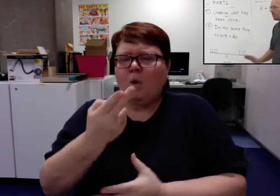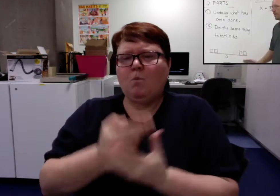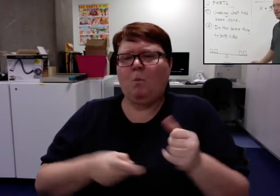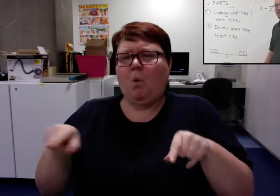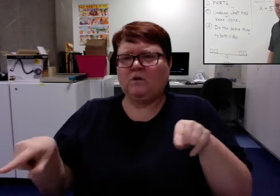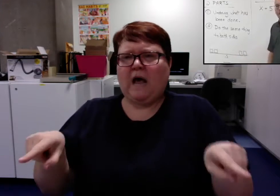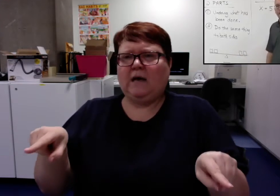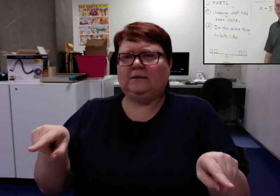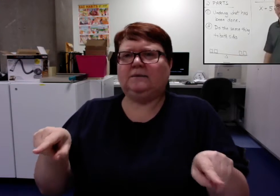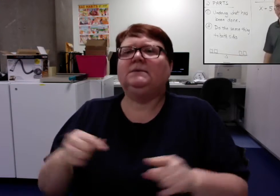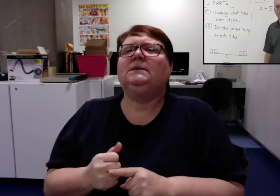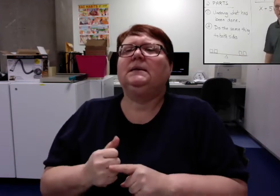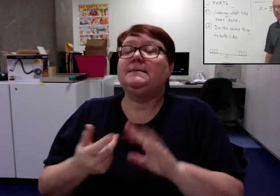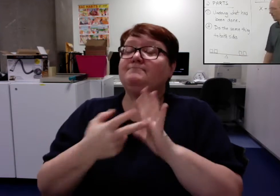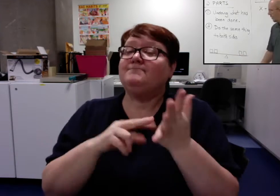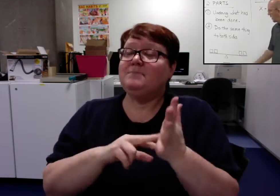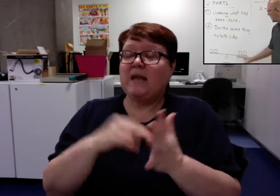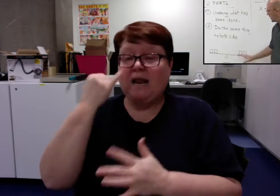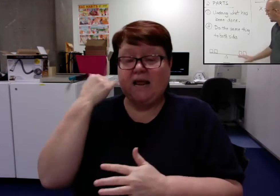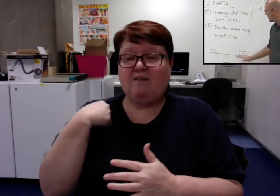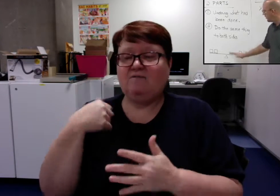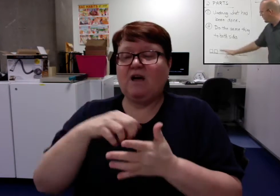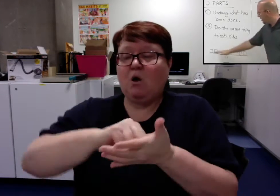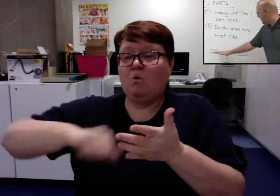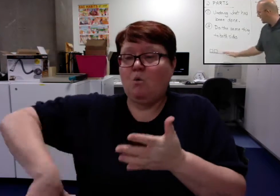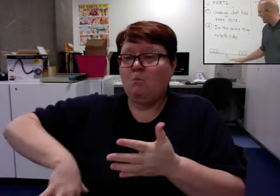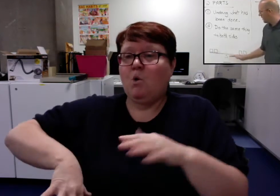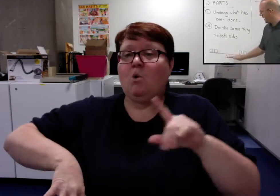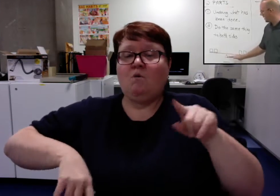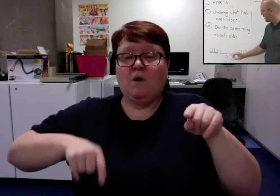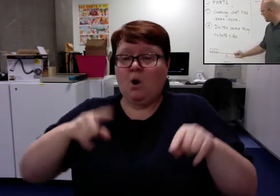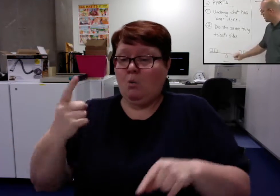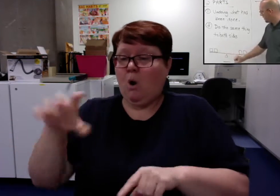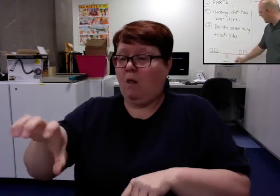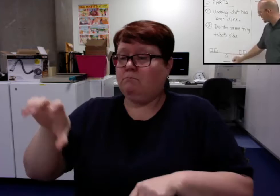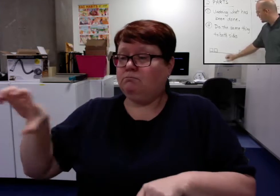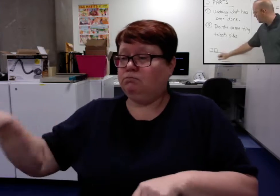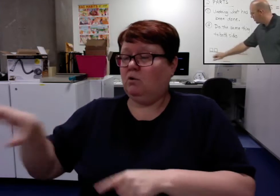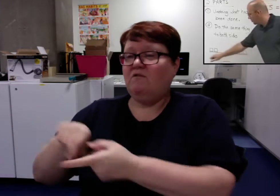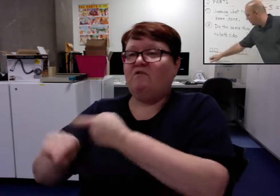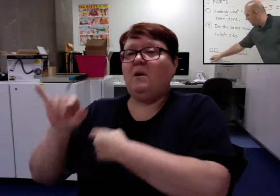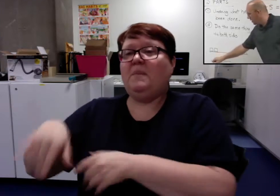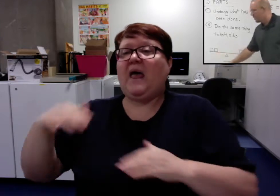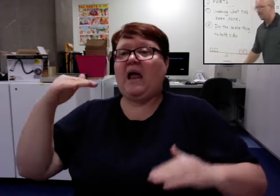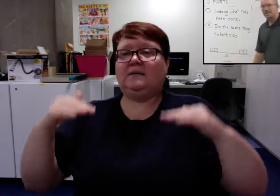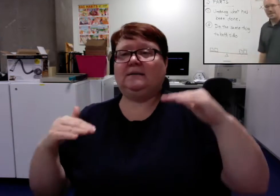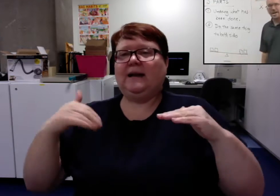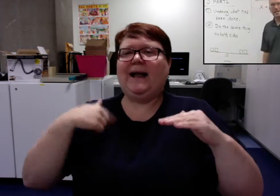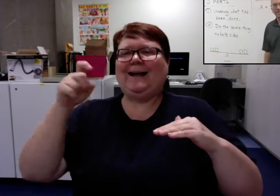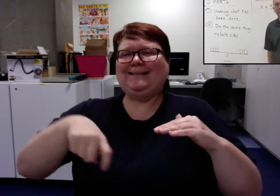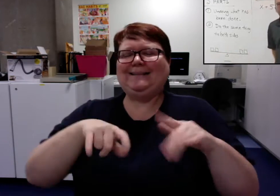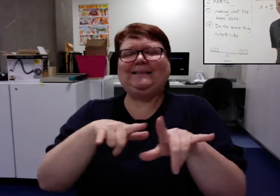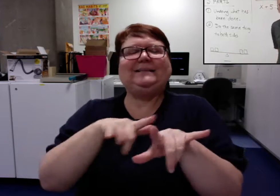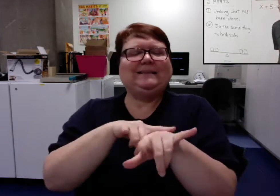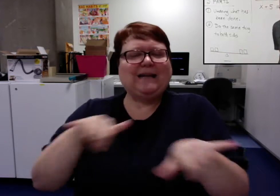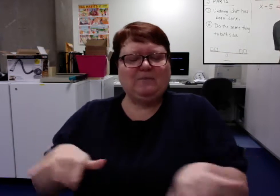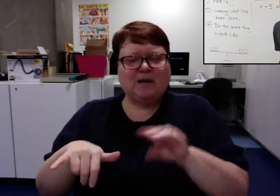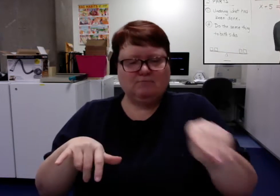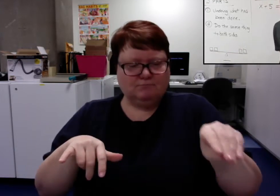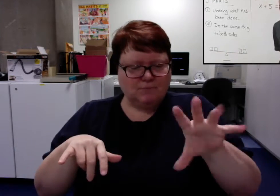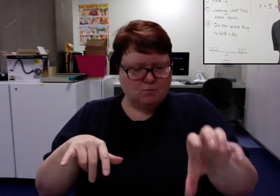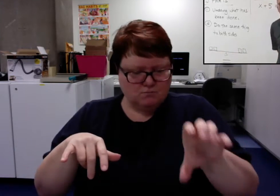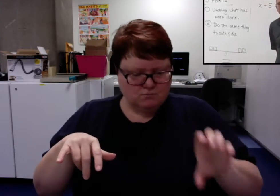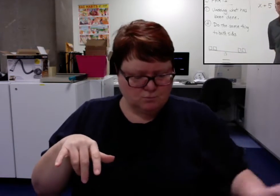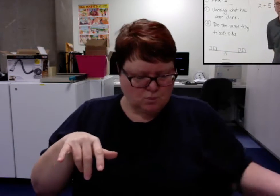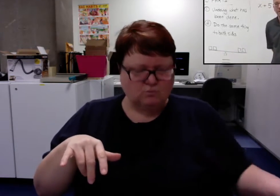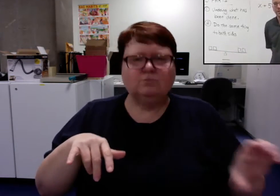we always want to keep in mind that when solving equations, we must stay balanced. You must do the exact same thing to